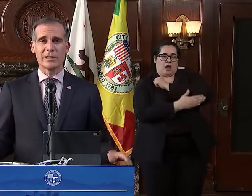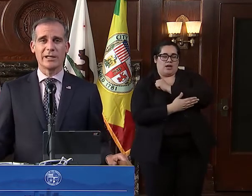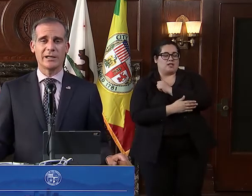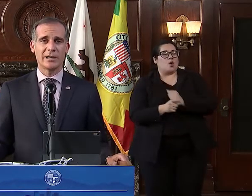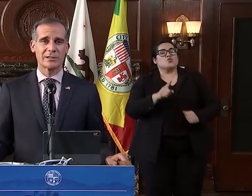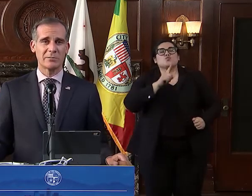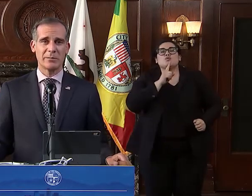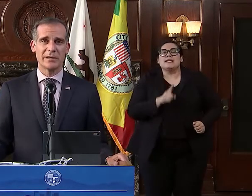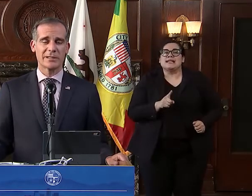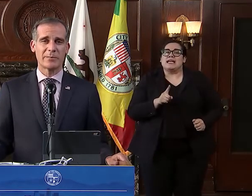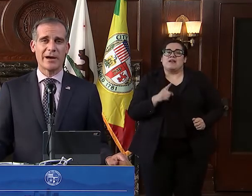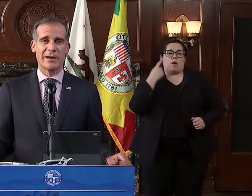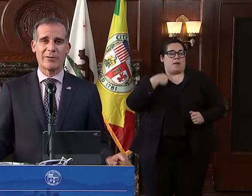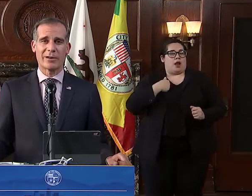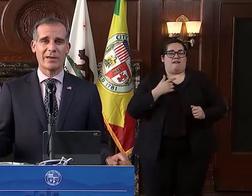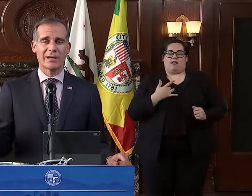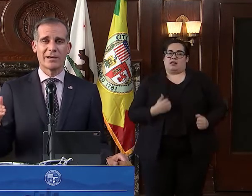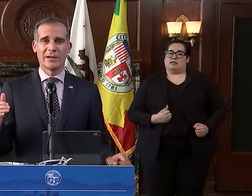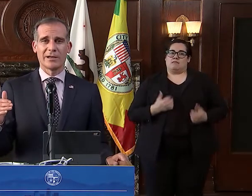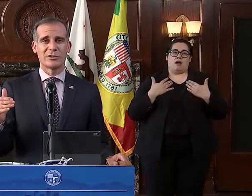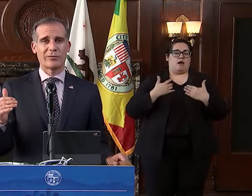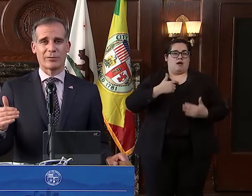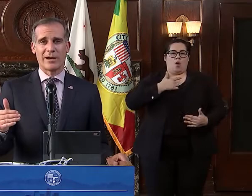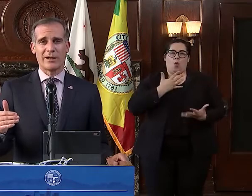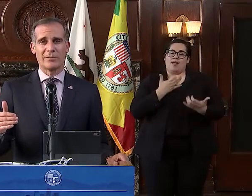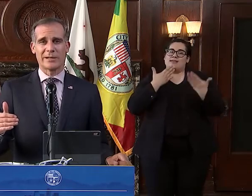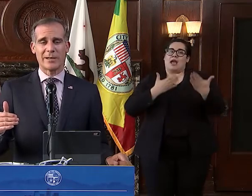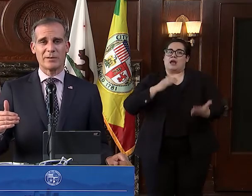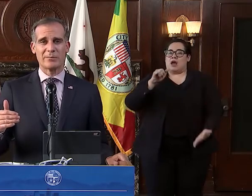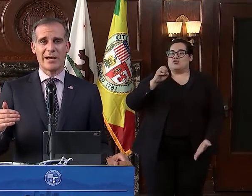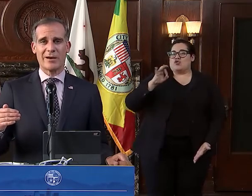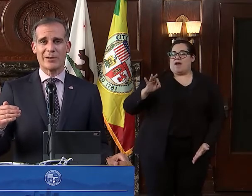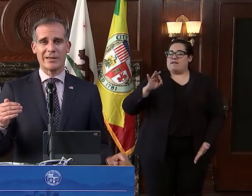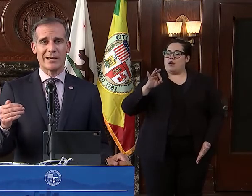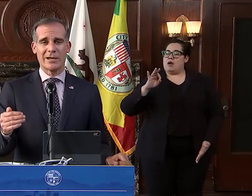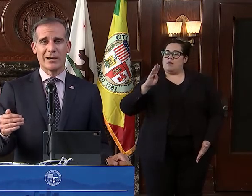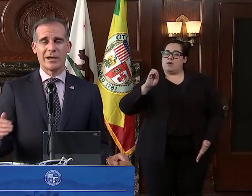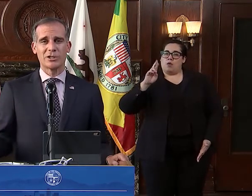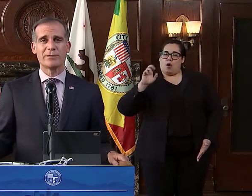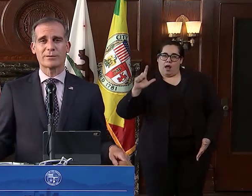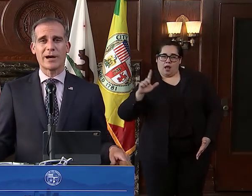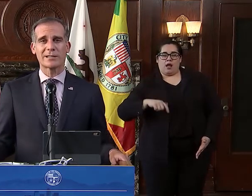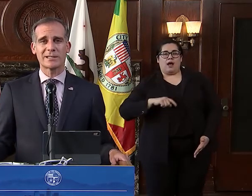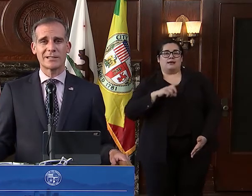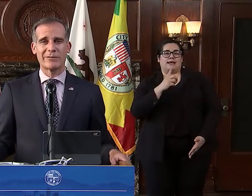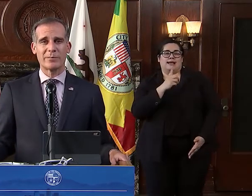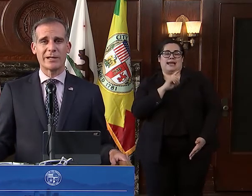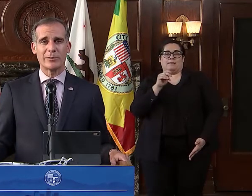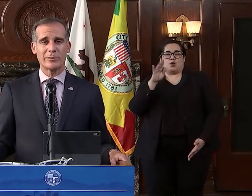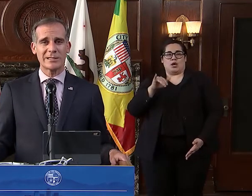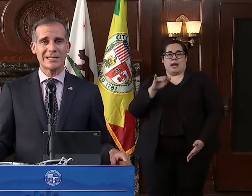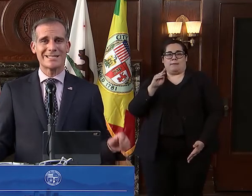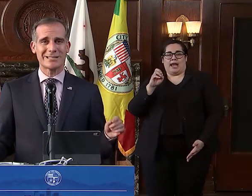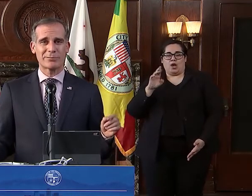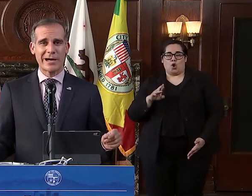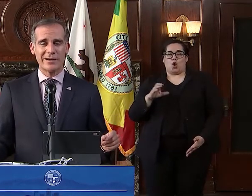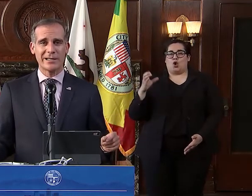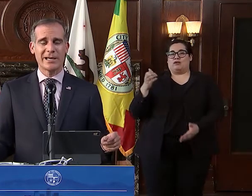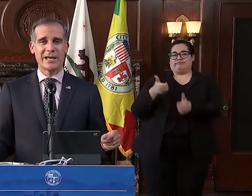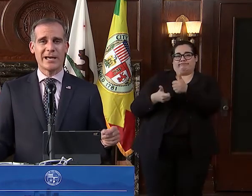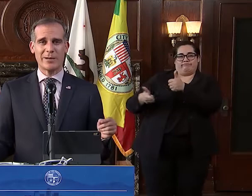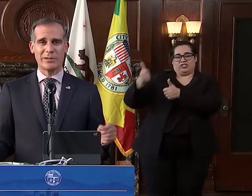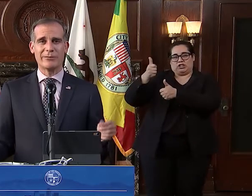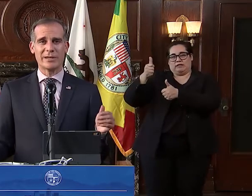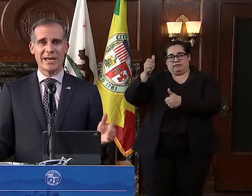it's really, to me, been inspiring. I want to thank Jeff Gorell, my deputy mayor. I want to thank Chief Terrazas and everybody. When we said this is a